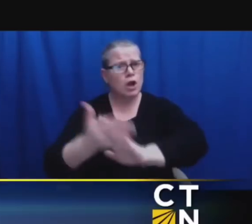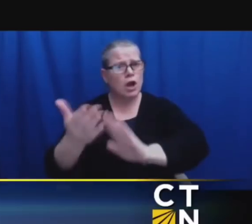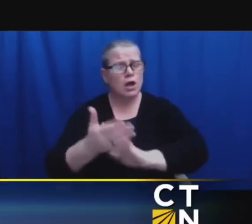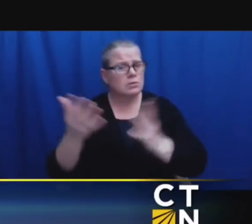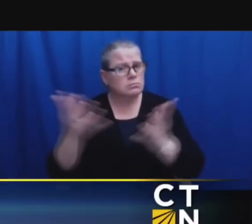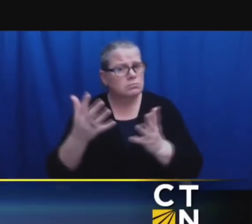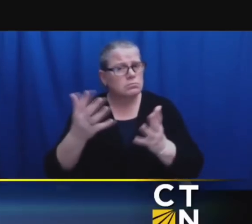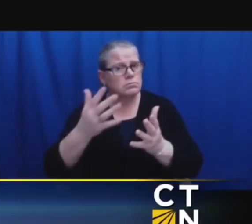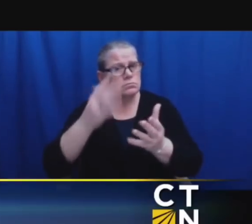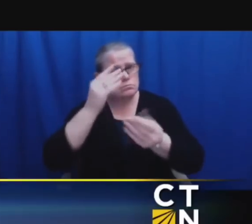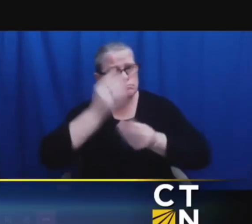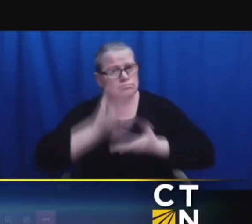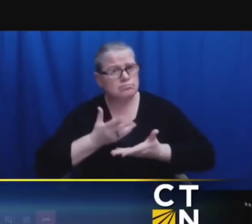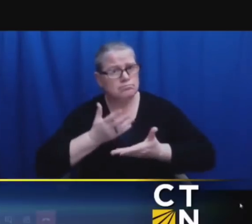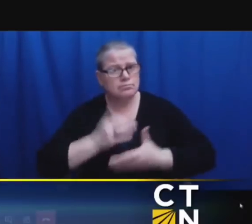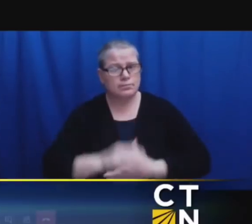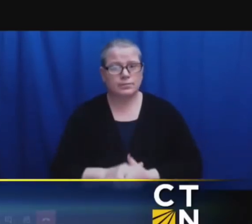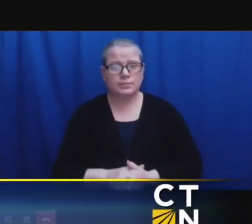that